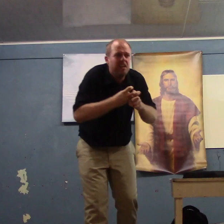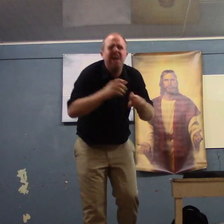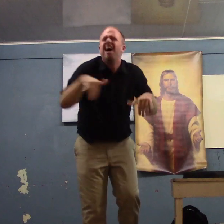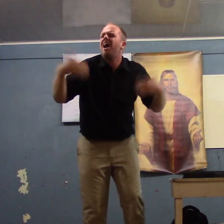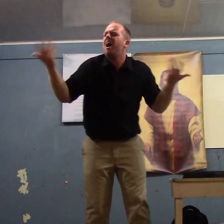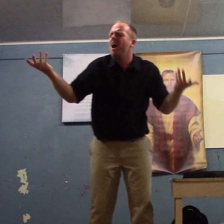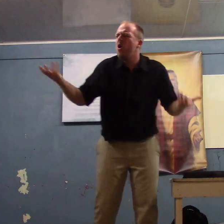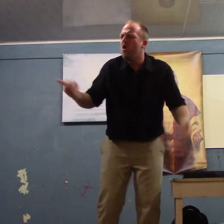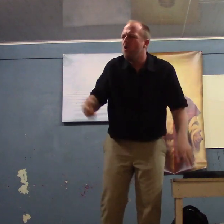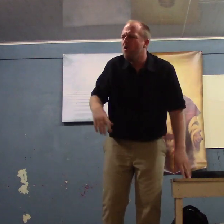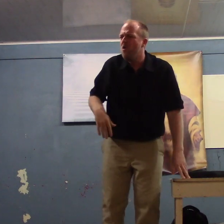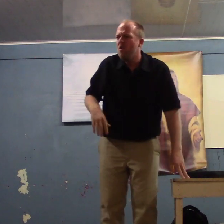You said it's hard, but how?